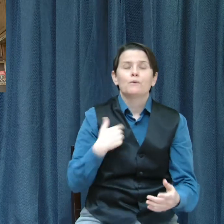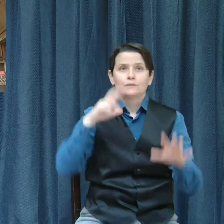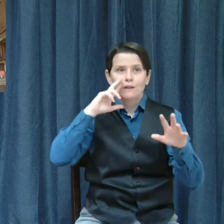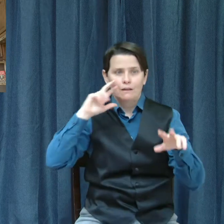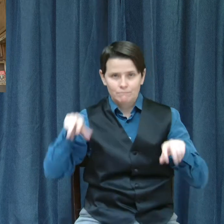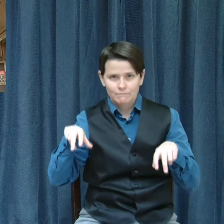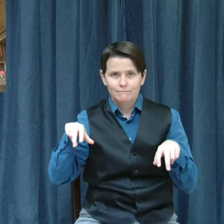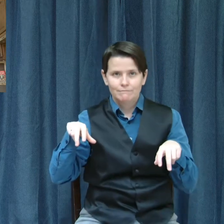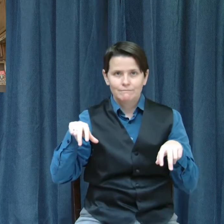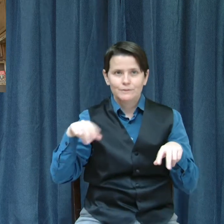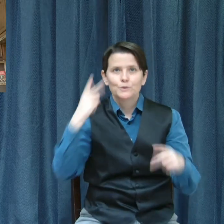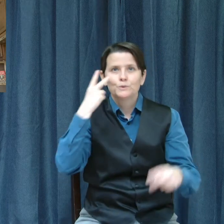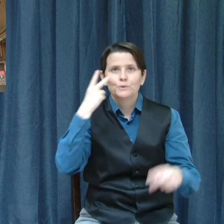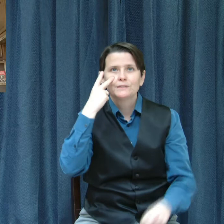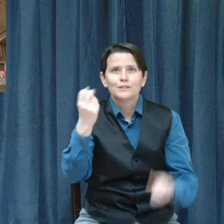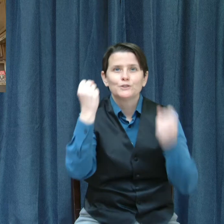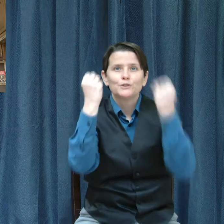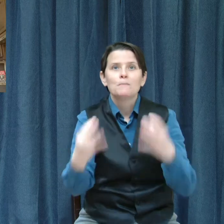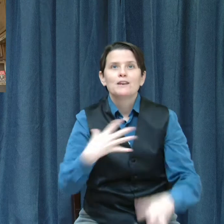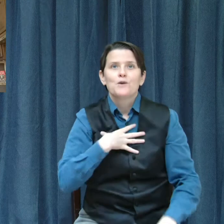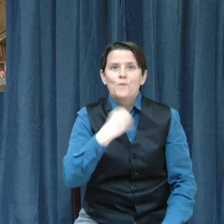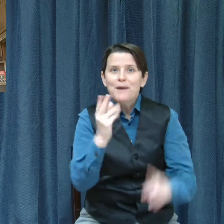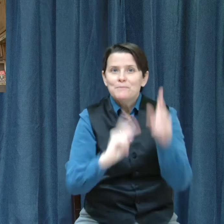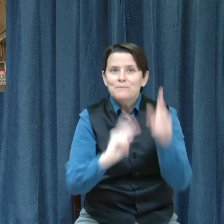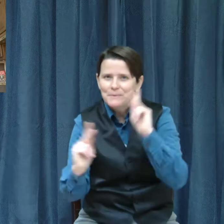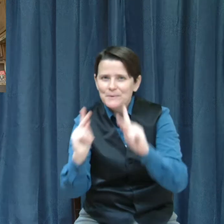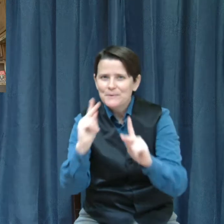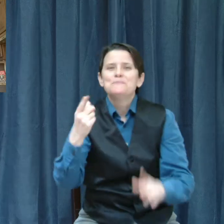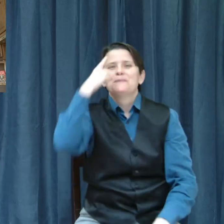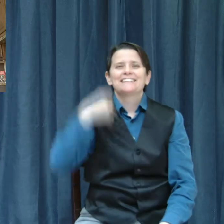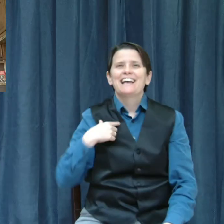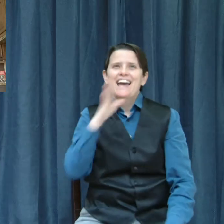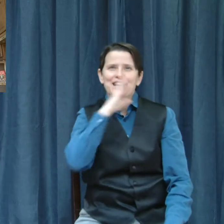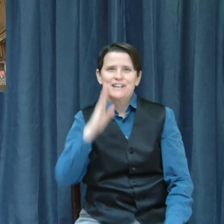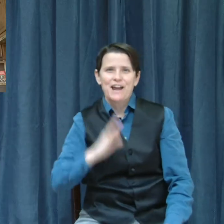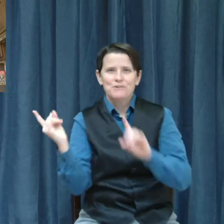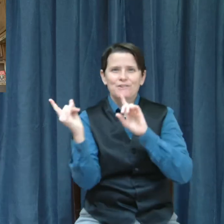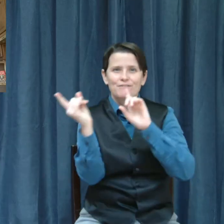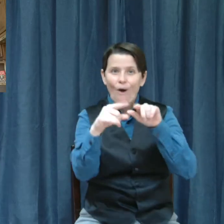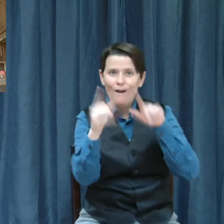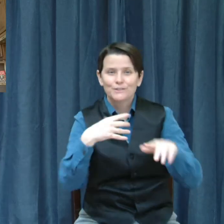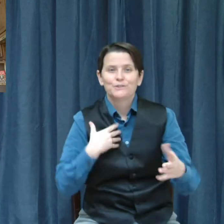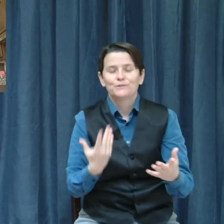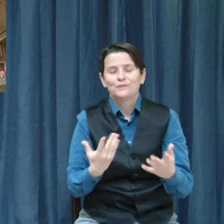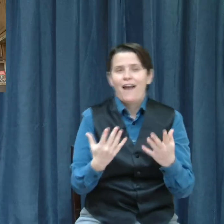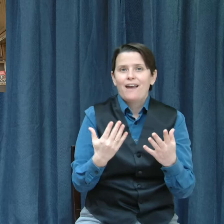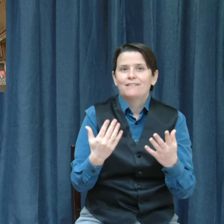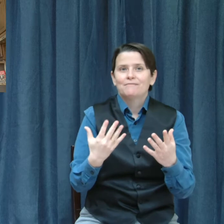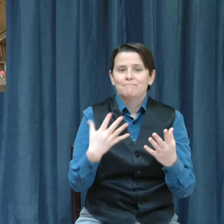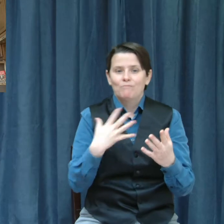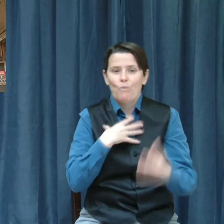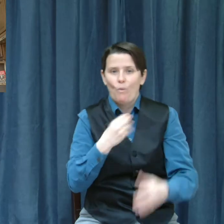see so many white people because I'd never been to a mostly white New Thought church. All of the New Thought churches I'd gone to